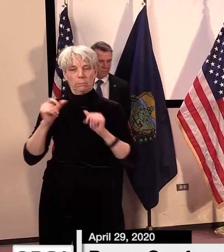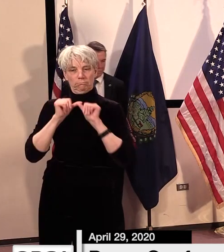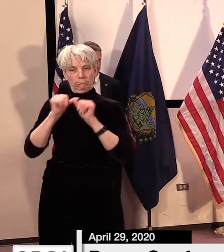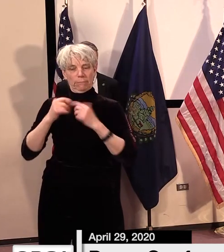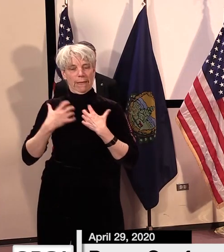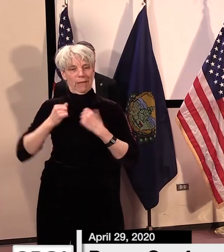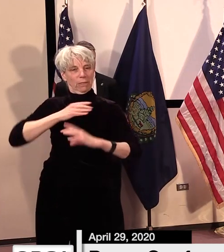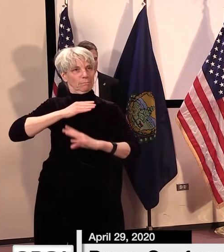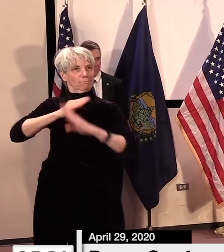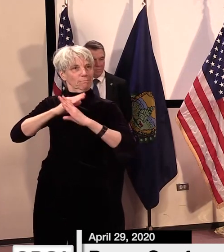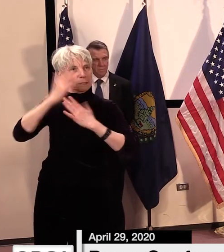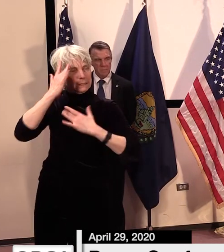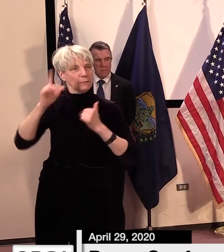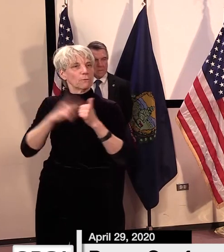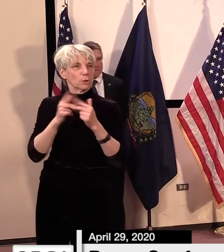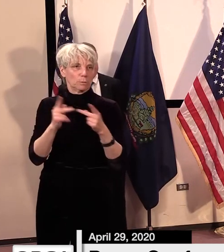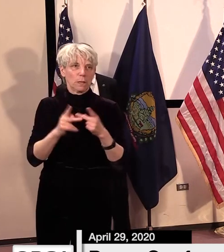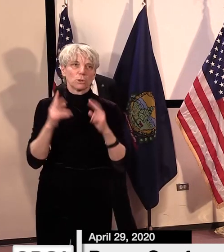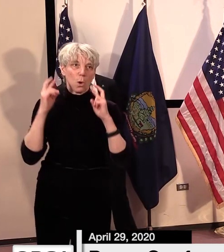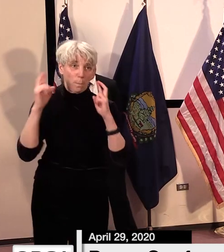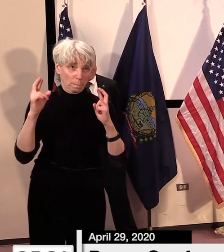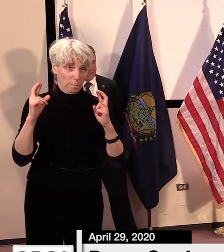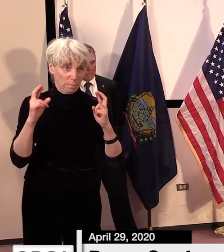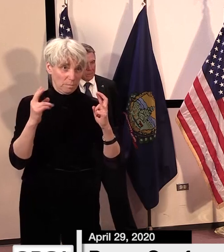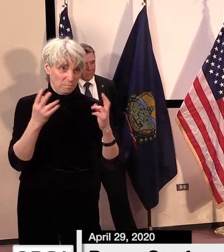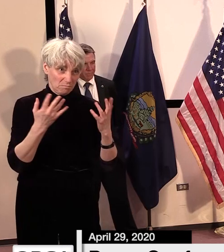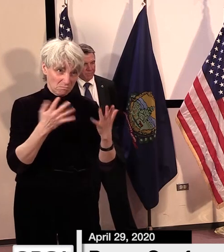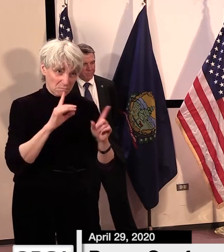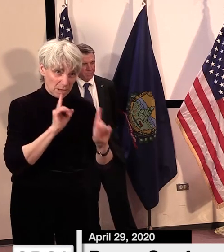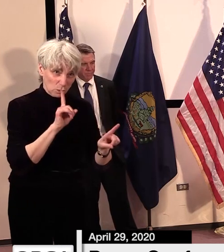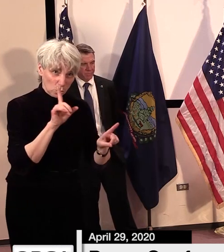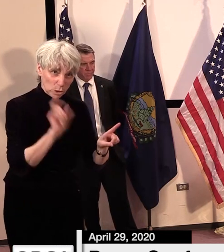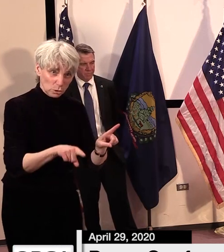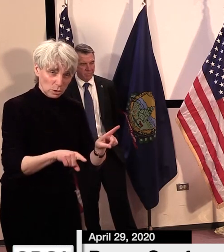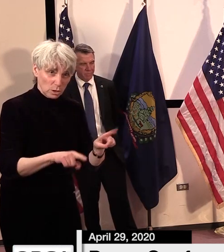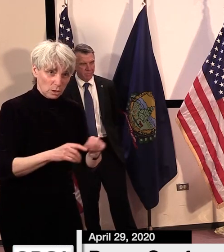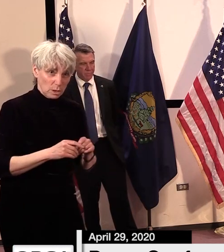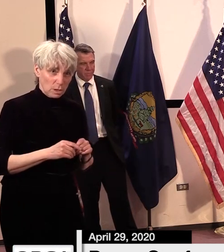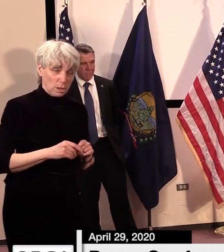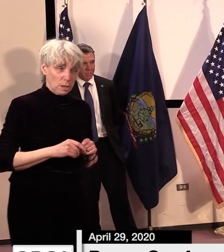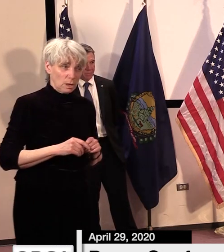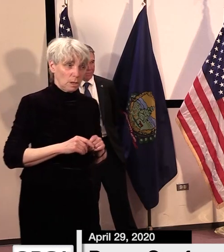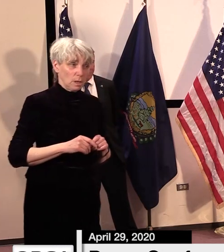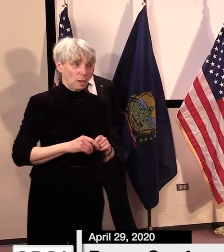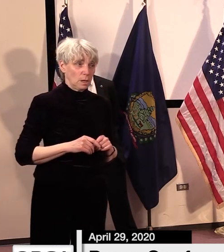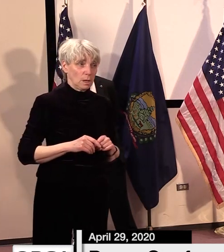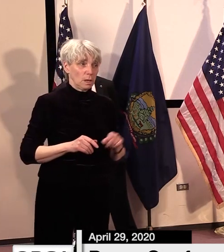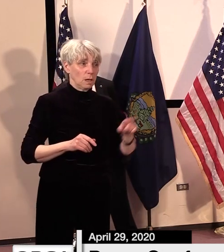Does that answer your question?